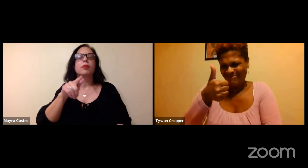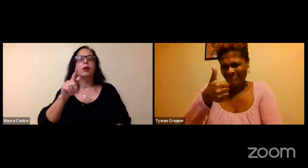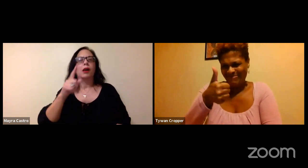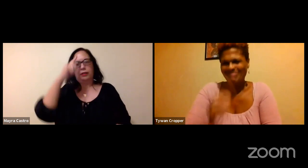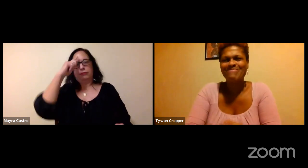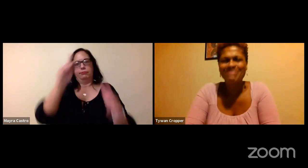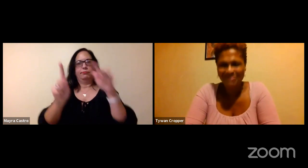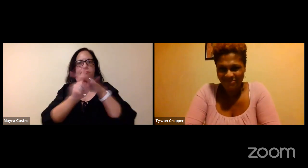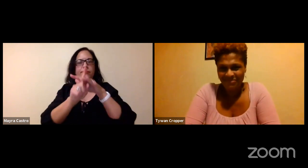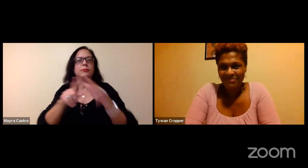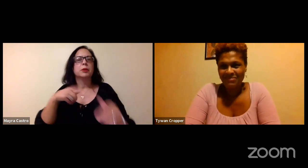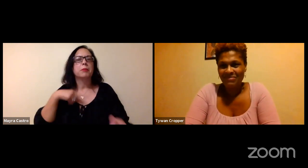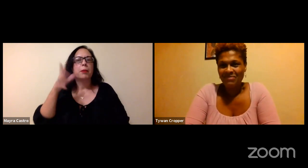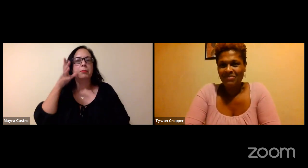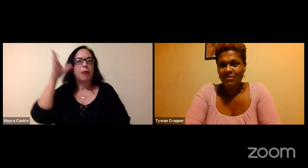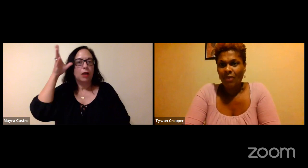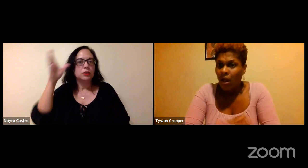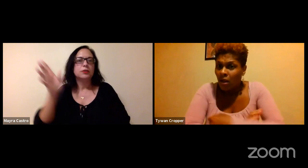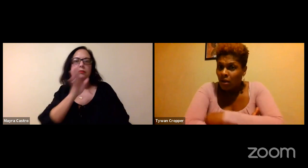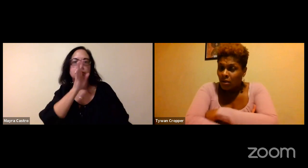moment.